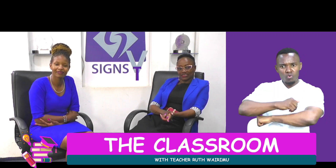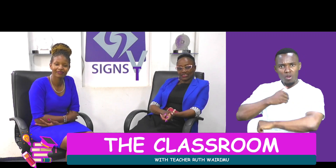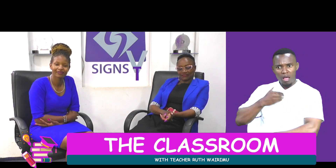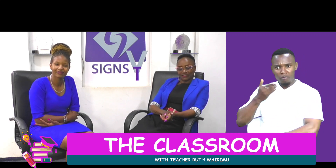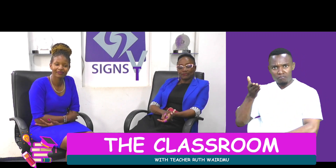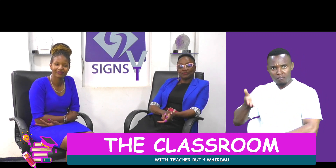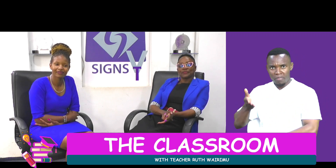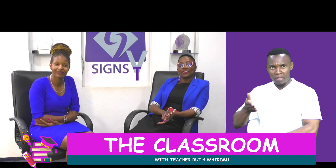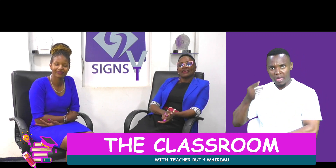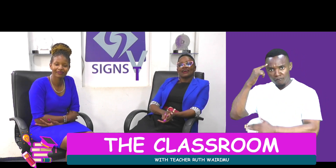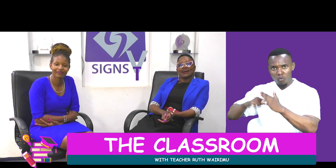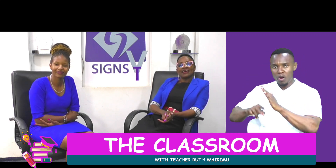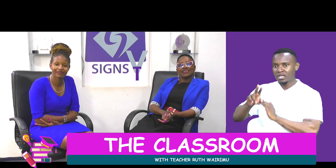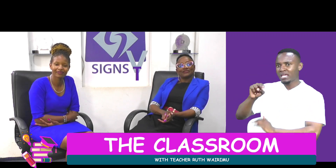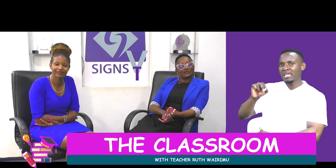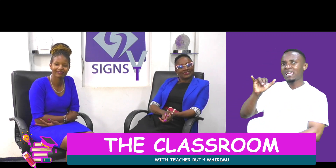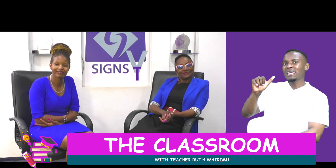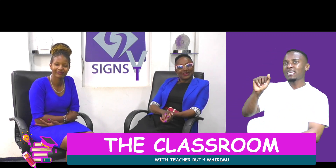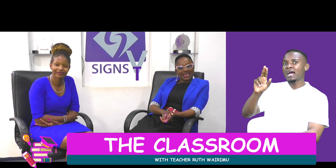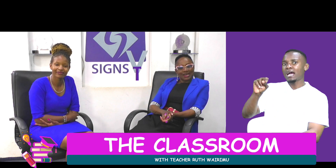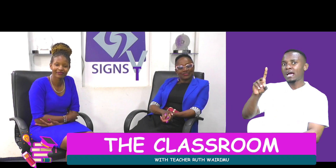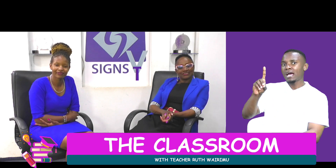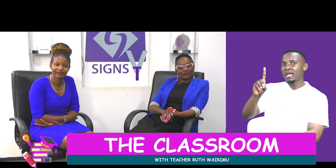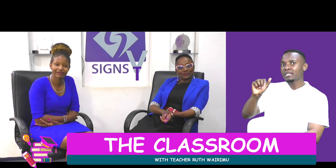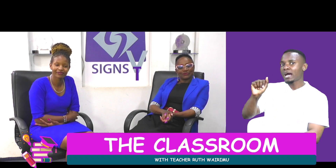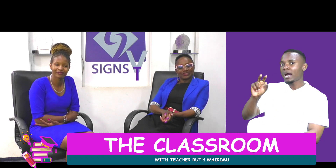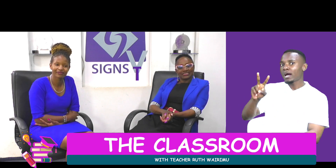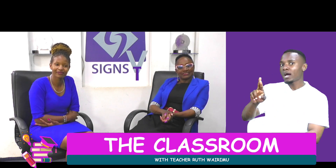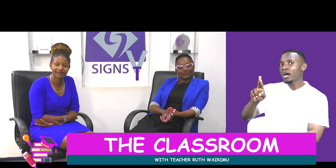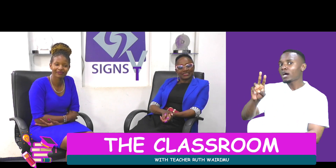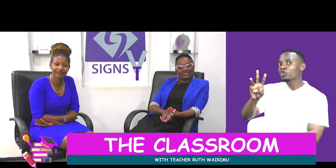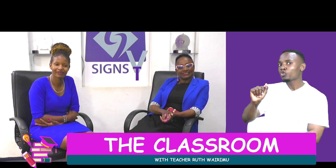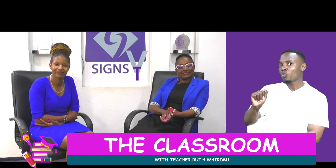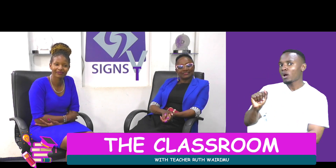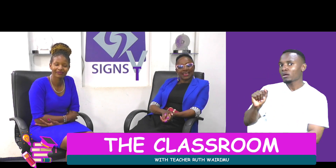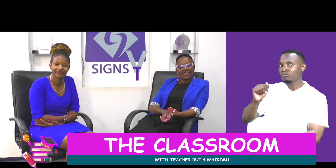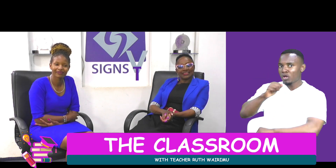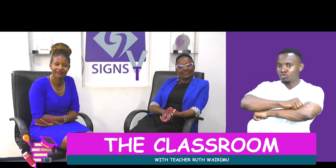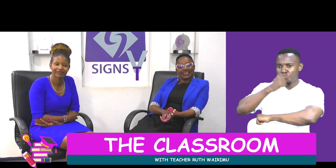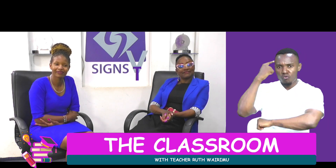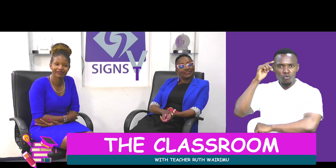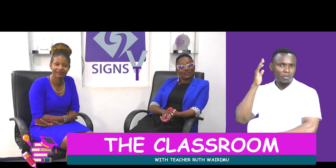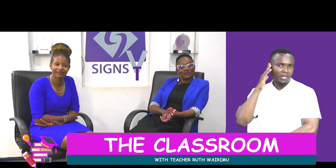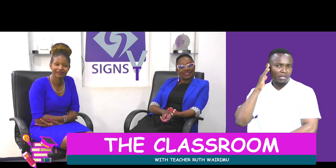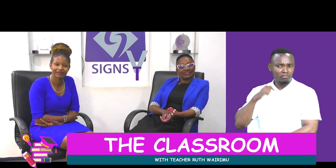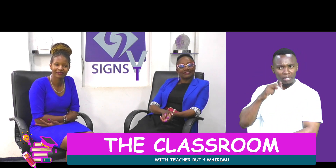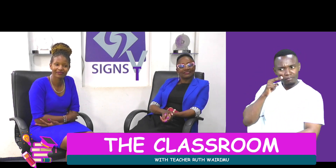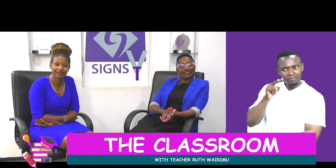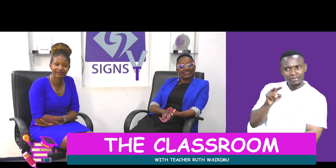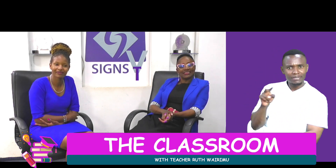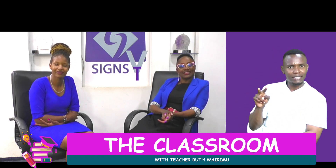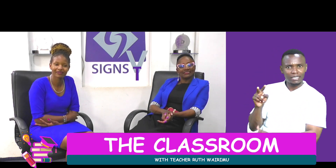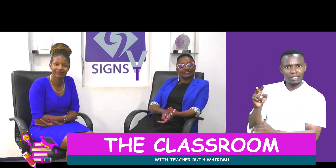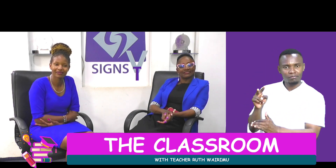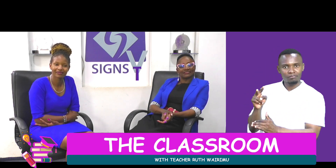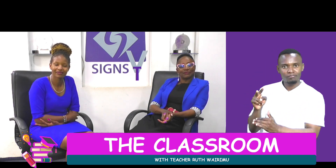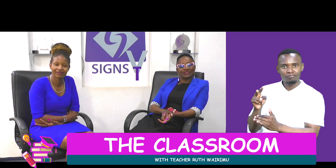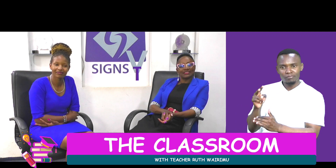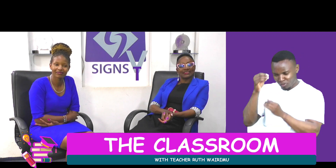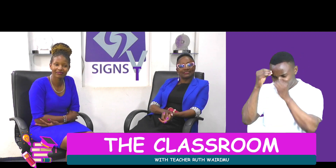for the Deaf. I used to admire how these people could interpret, sign. I never knew that signing